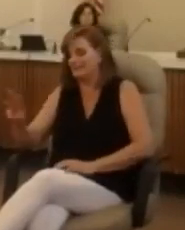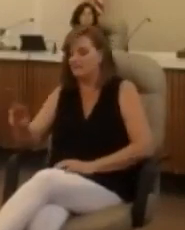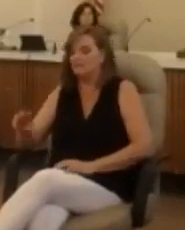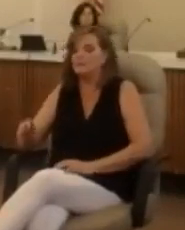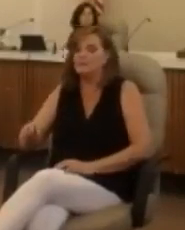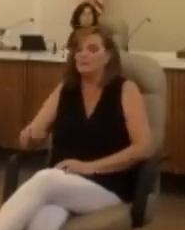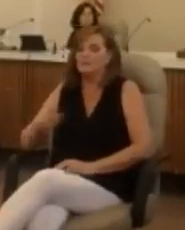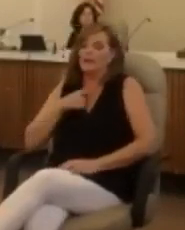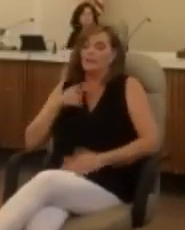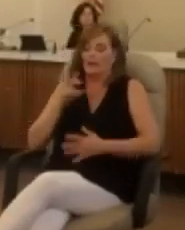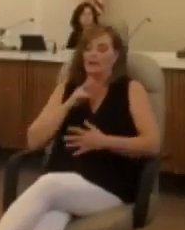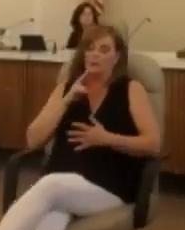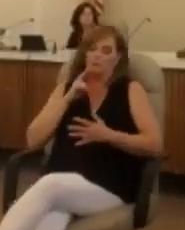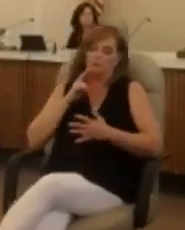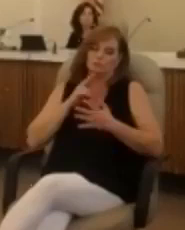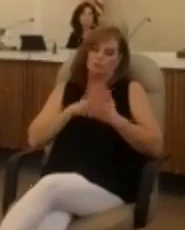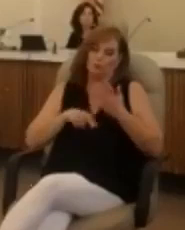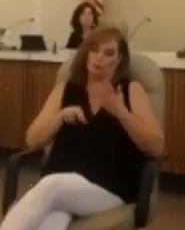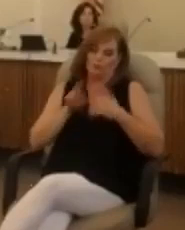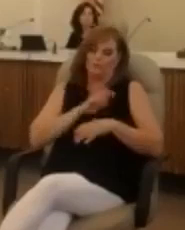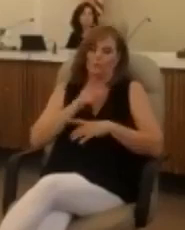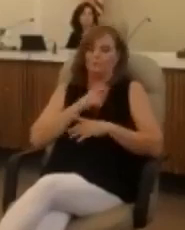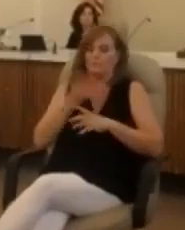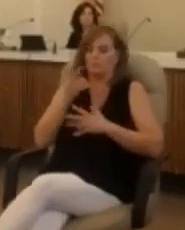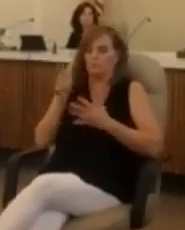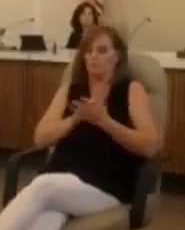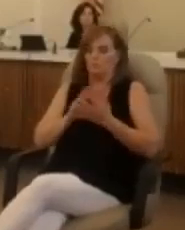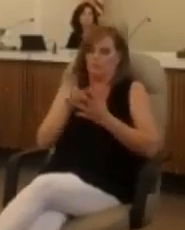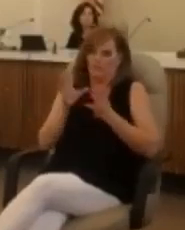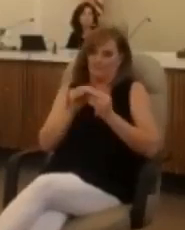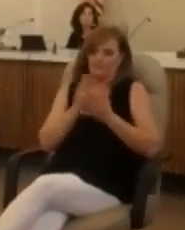you what that year was, but that's 20 years ago.